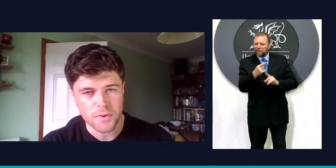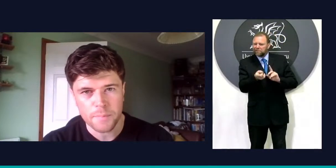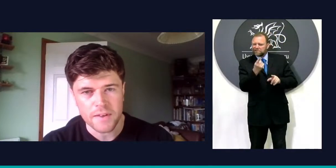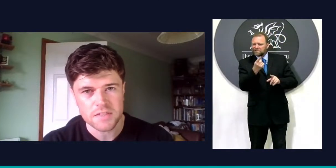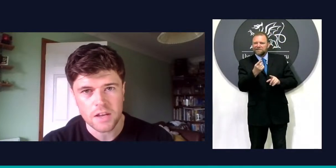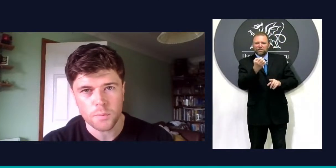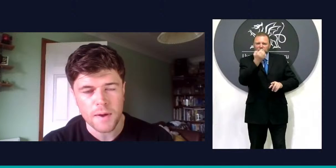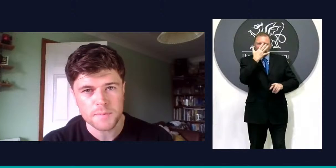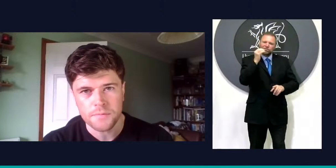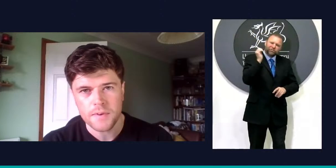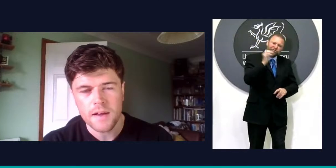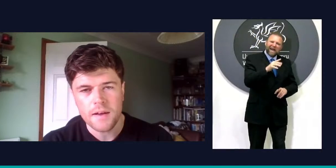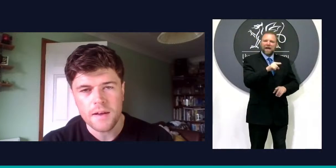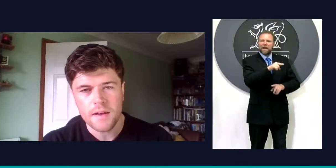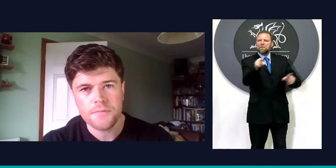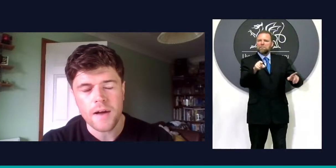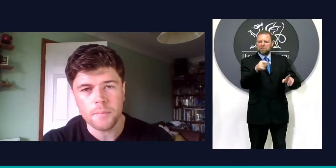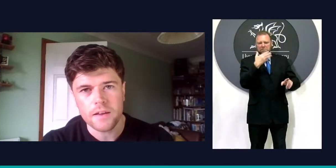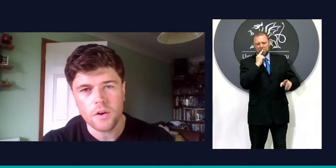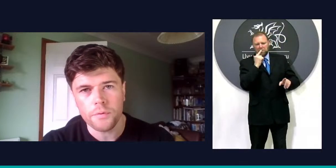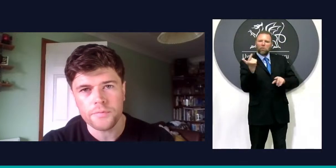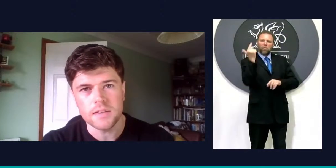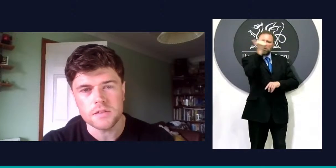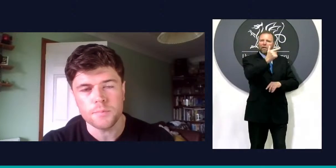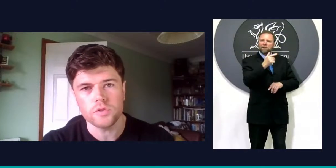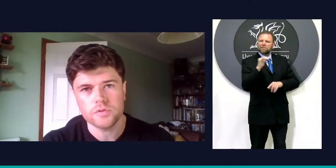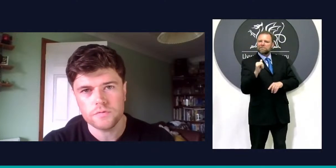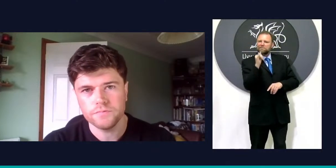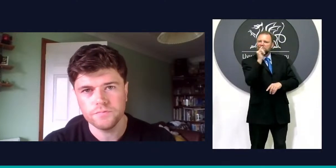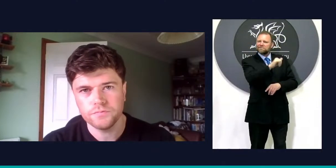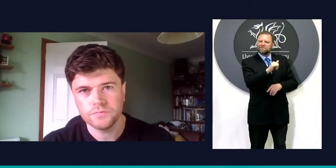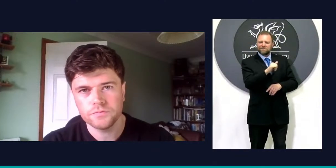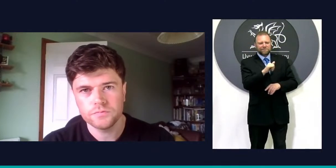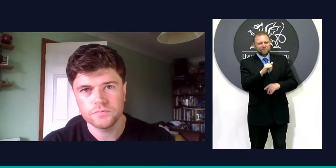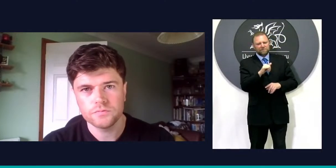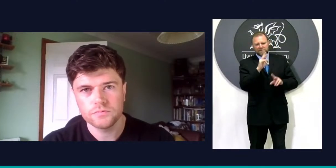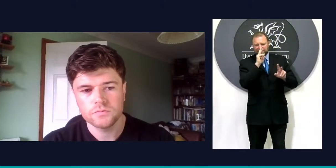are desperate for a bit of sun or perhaps of family or friends abroad.